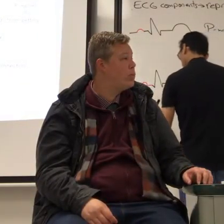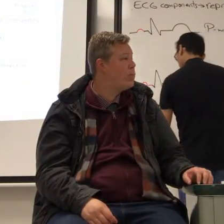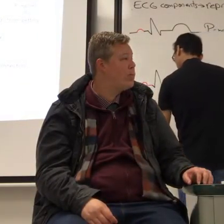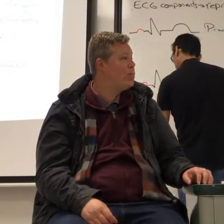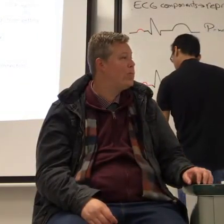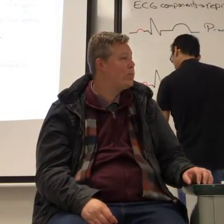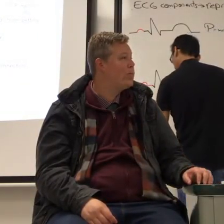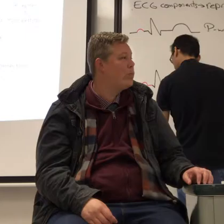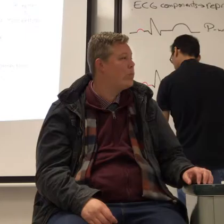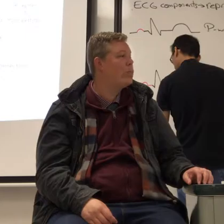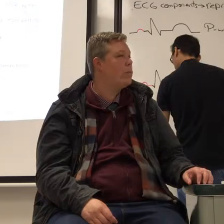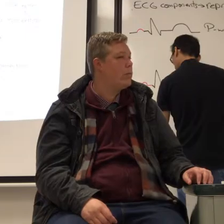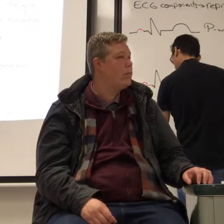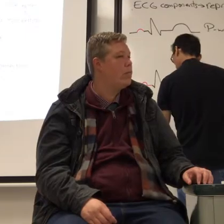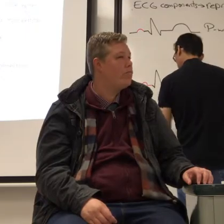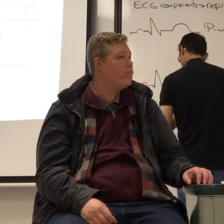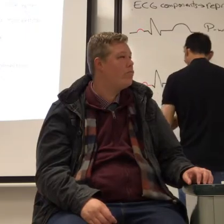just that.